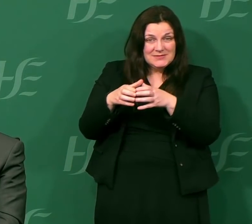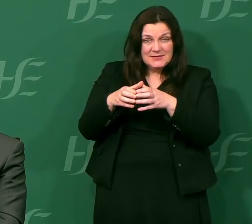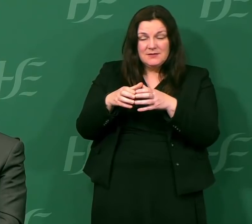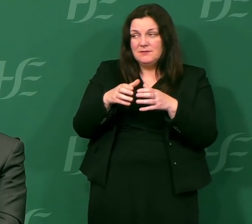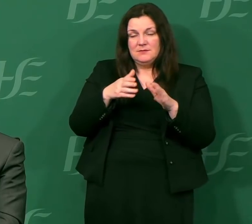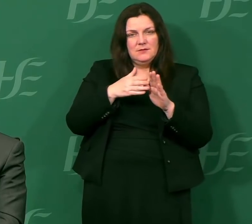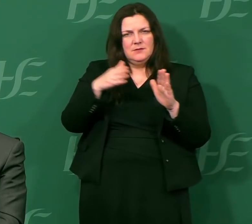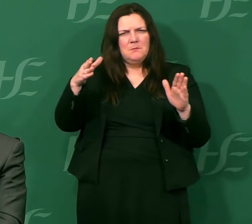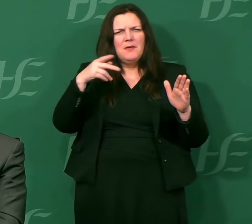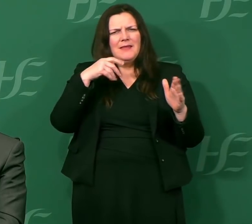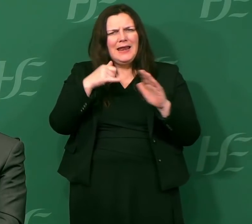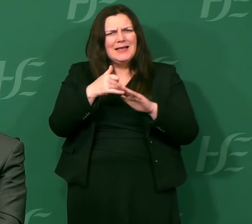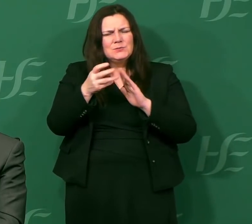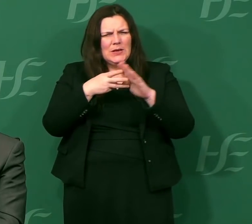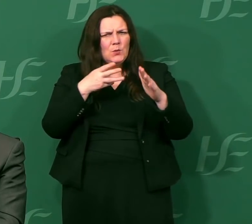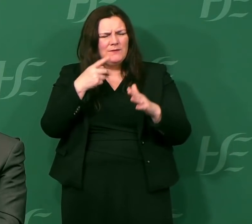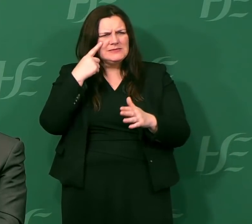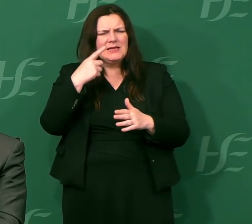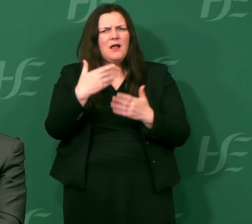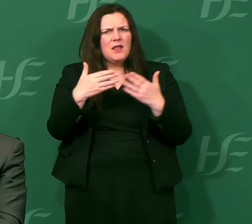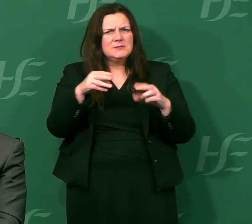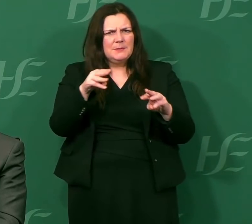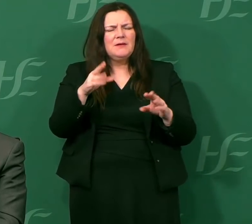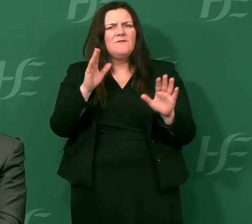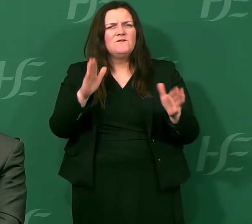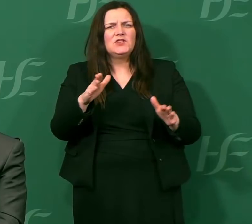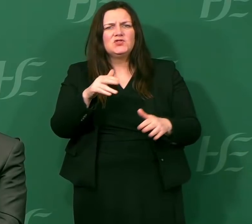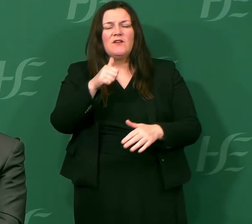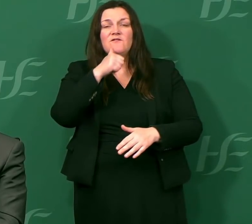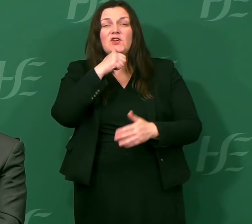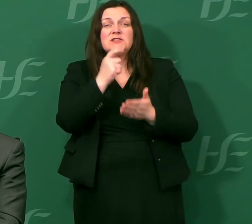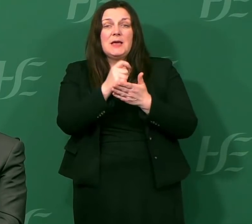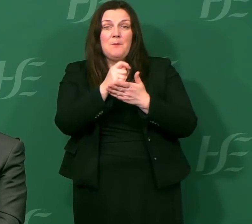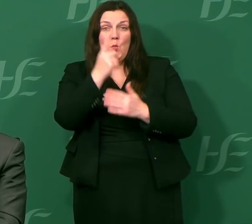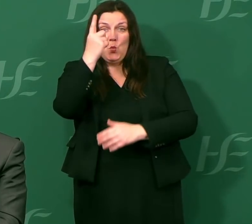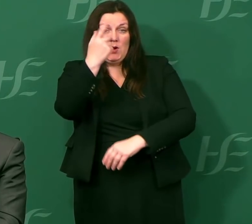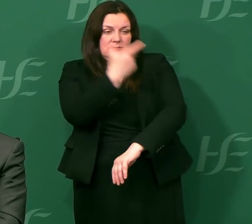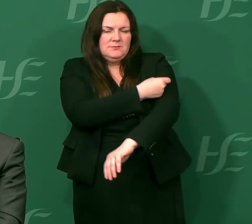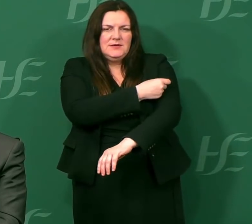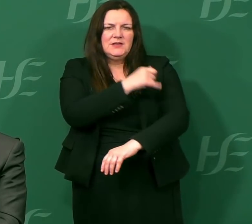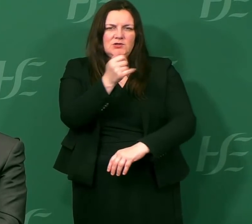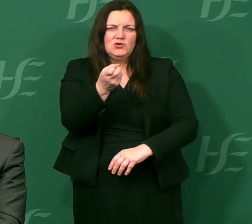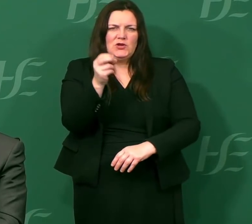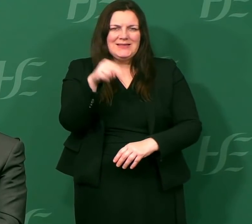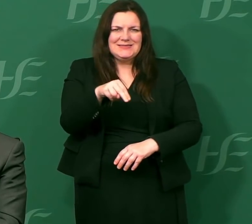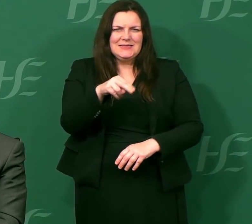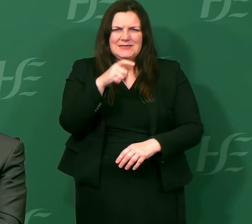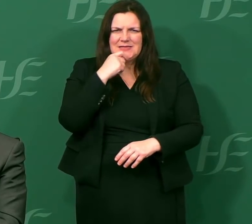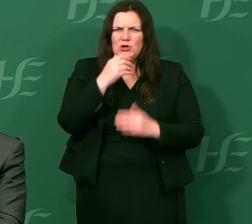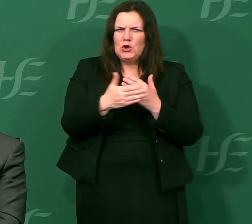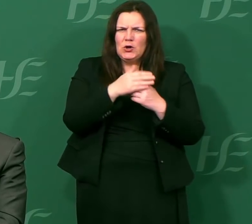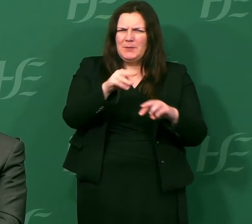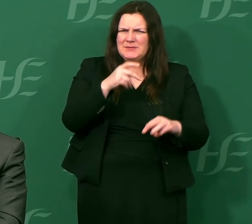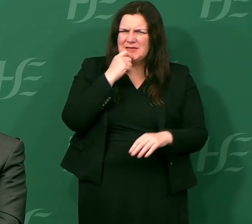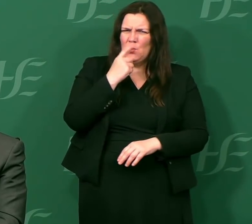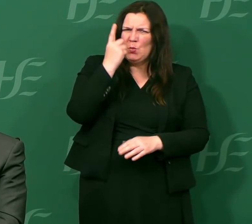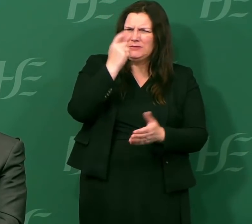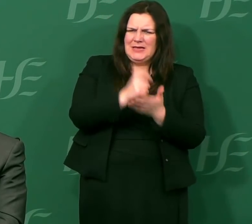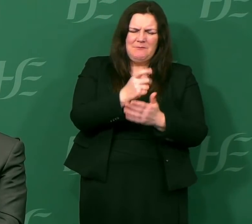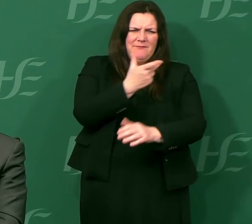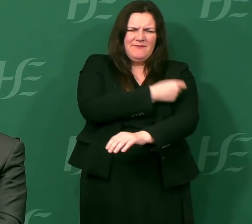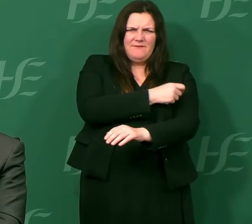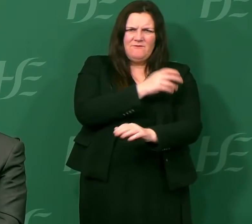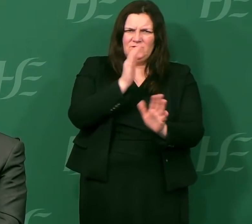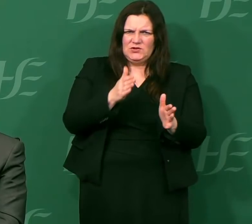the last week in particular, we have heard a lot from people who got the Janssen vaccine who are really starting to get quite worried, particularly younger people who've had that 1-dose Janssen vaccine. They're